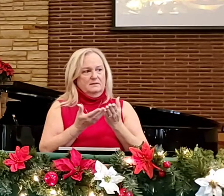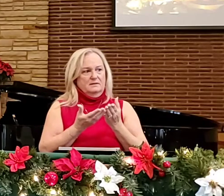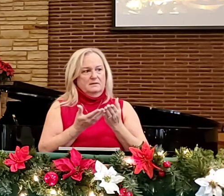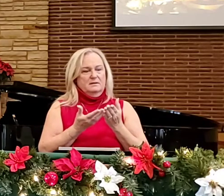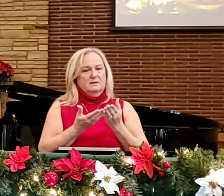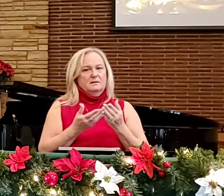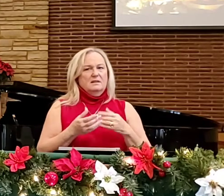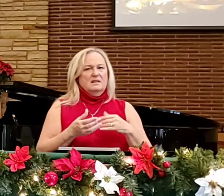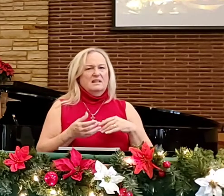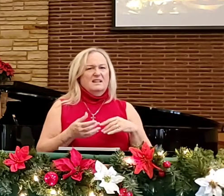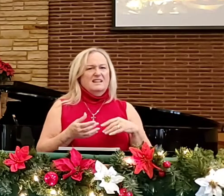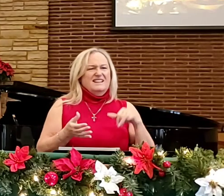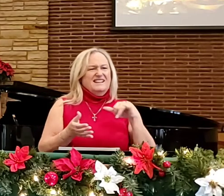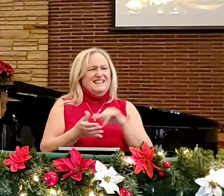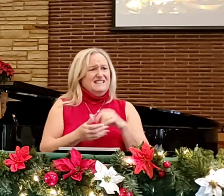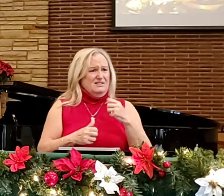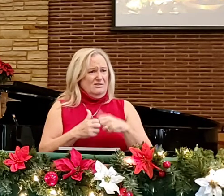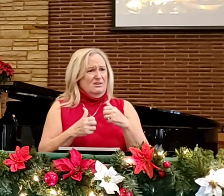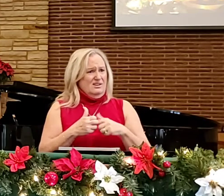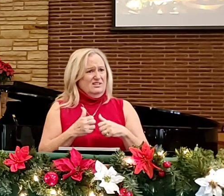frankly, that's a little daunting.